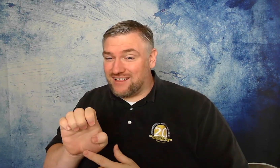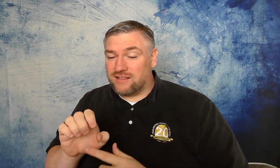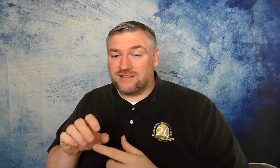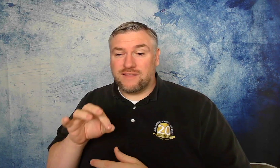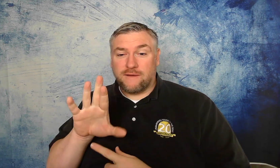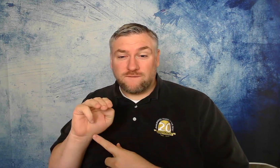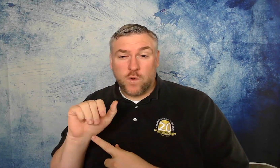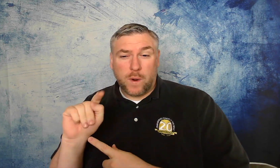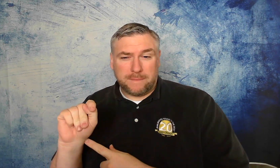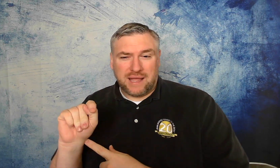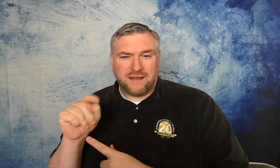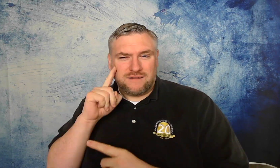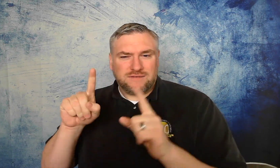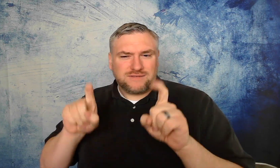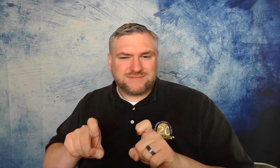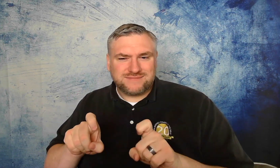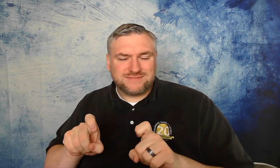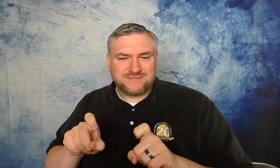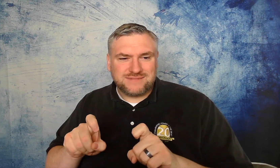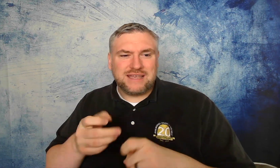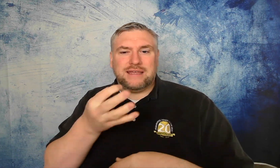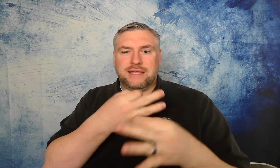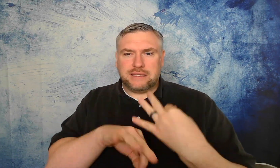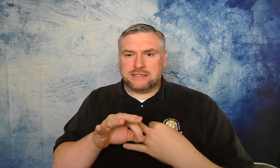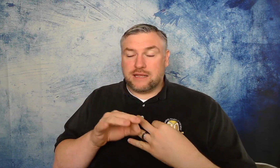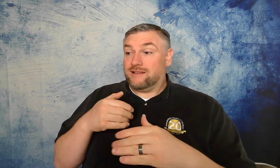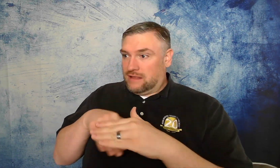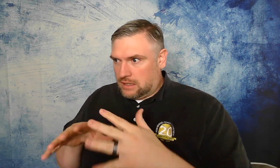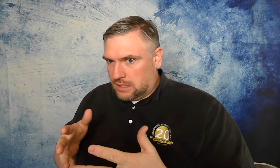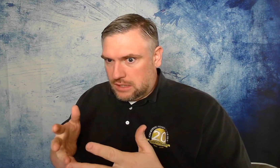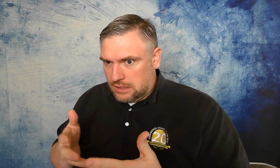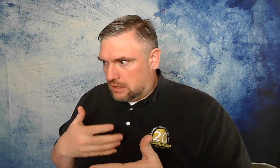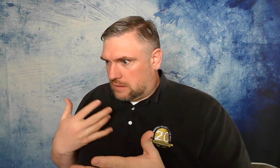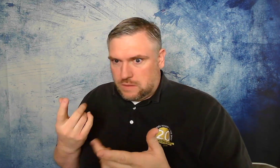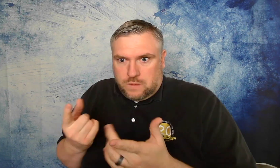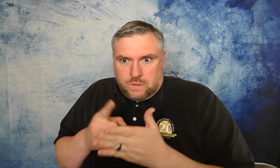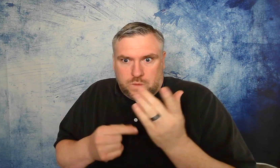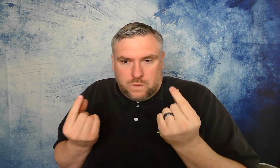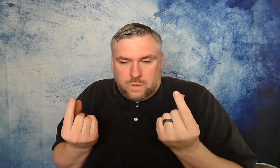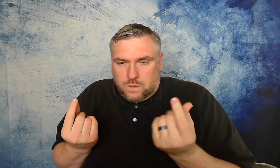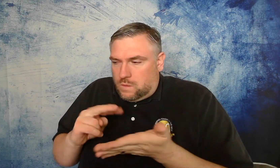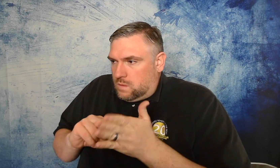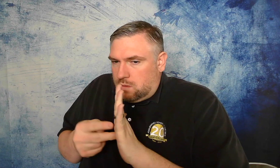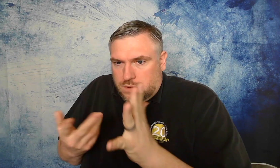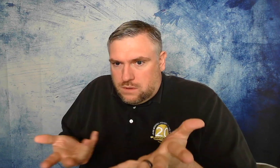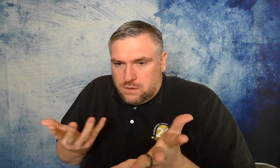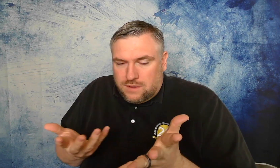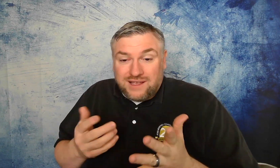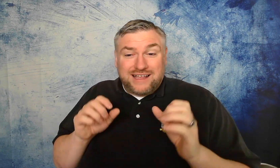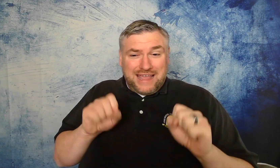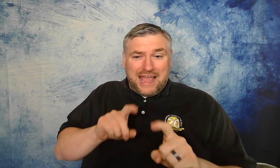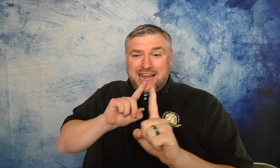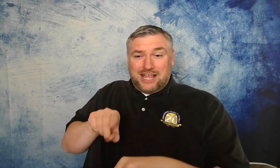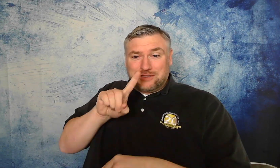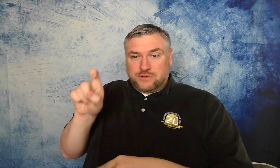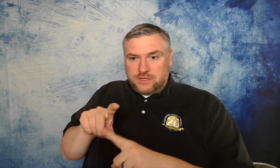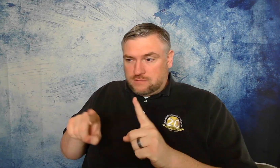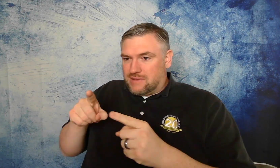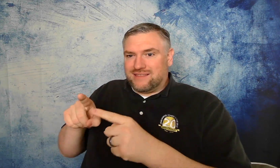the style, the format of the test. Instead of going in and being like, what am I supposed to do? What is it asking? We want them